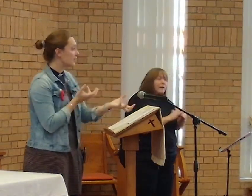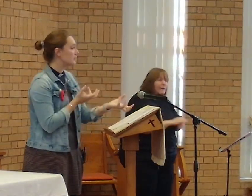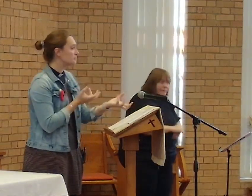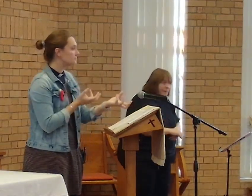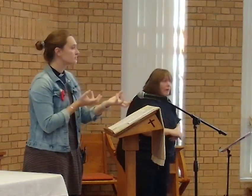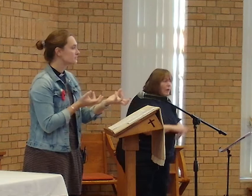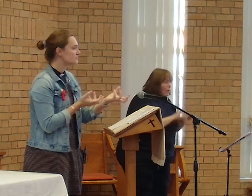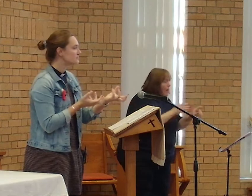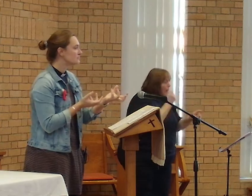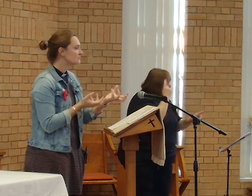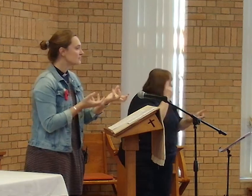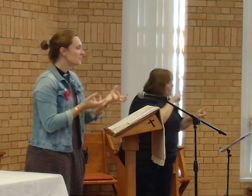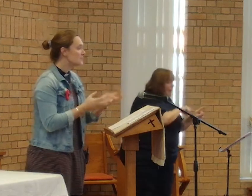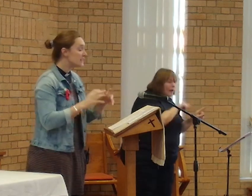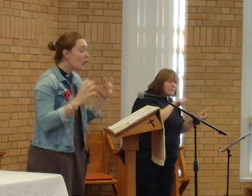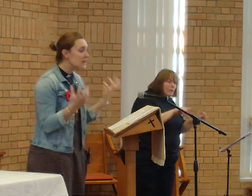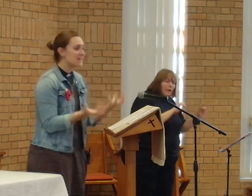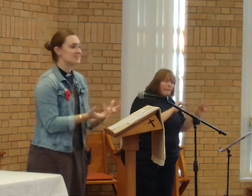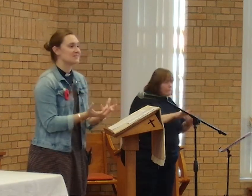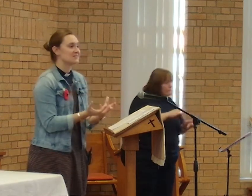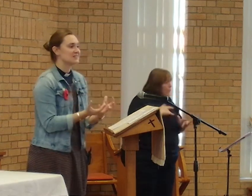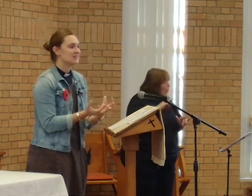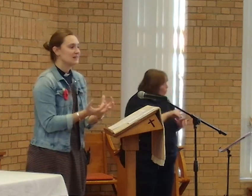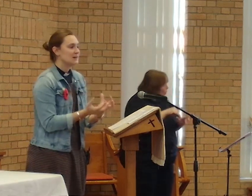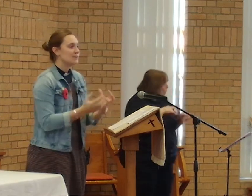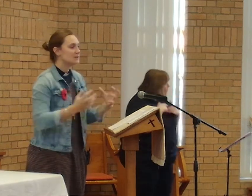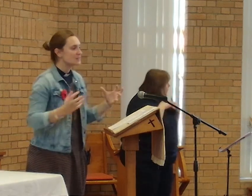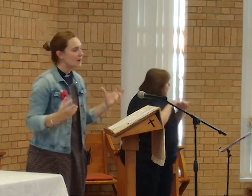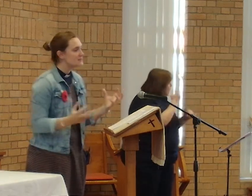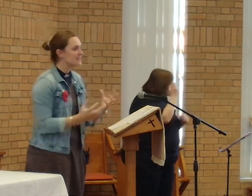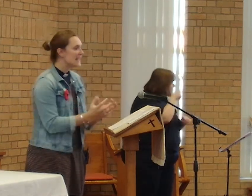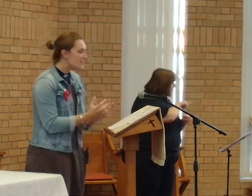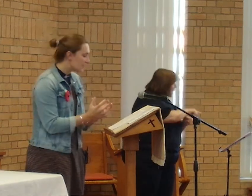each other, to be honest,